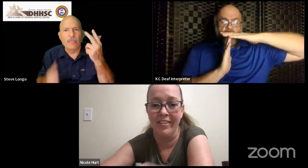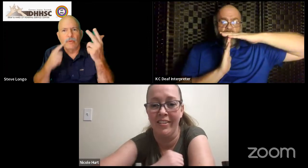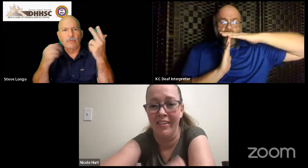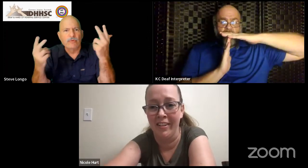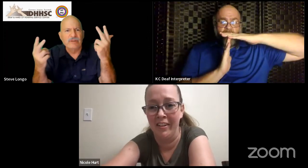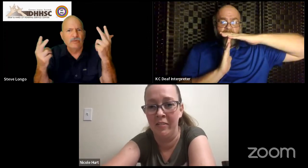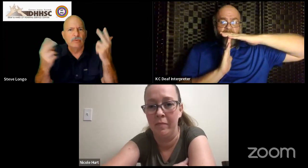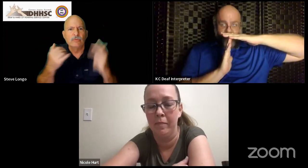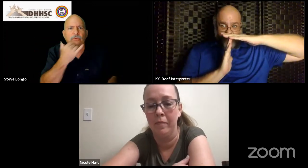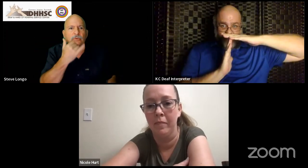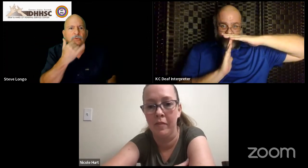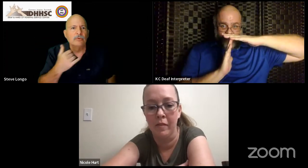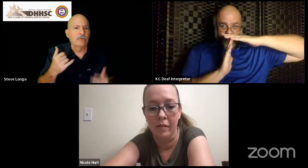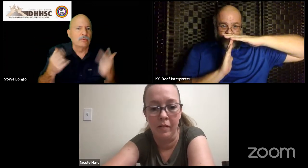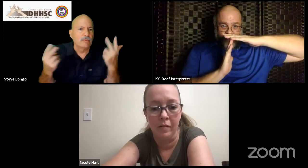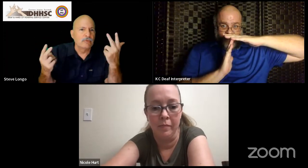2?